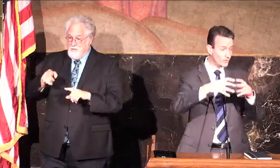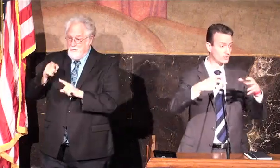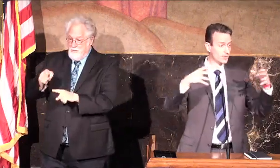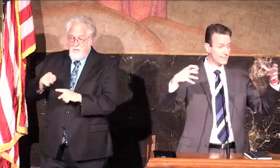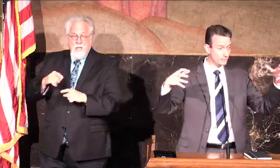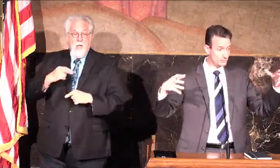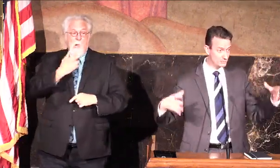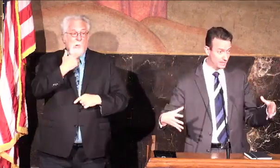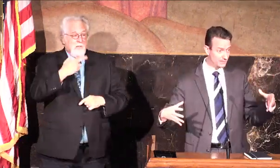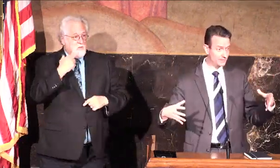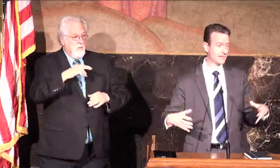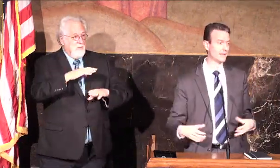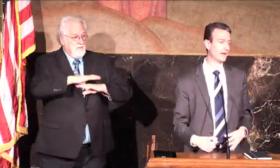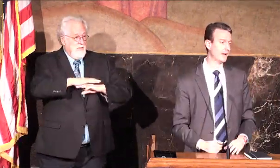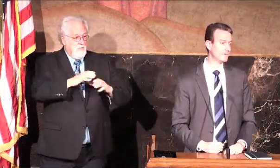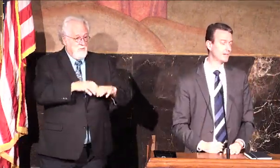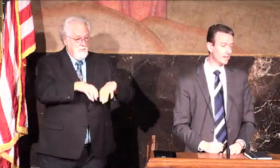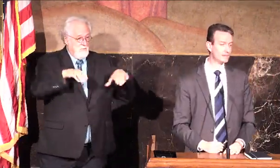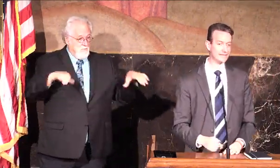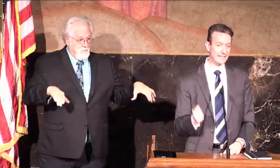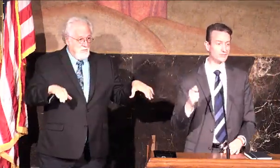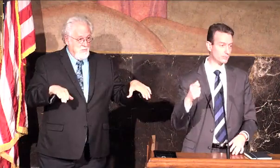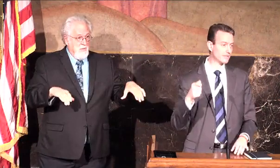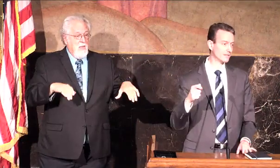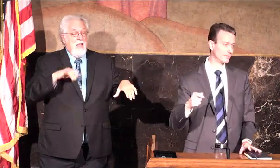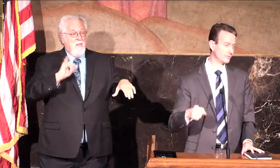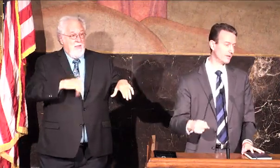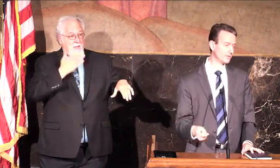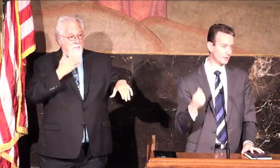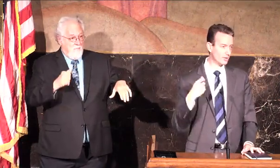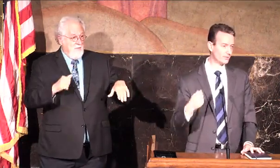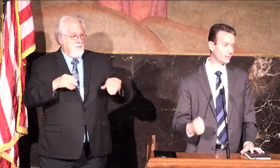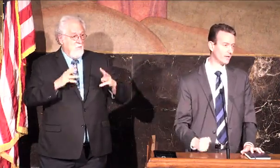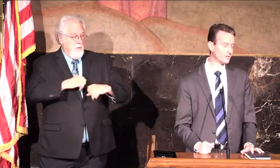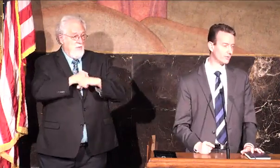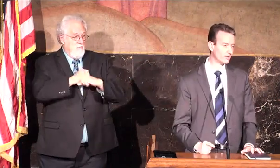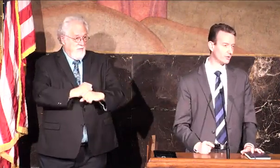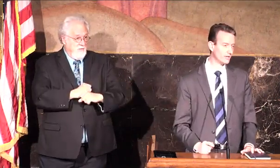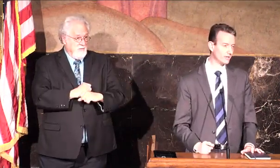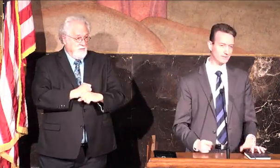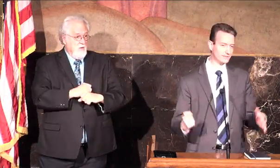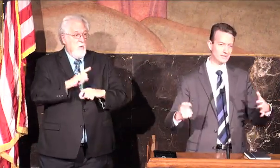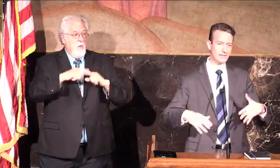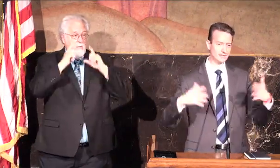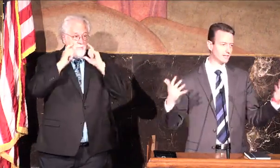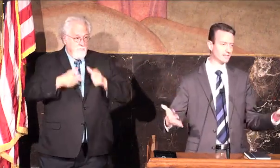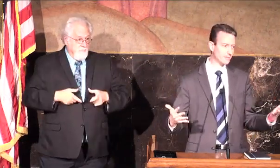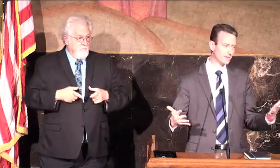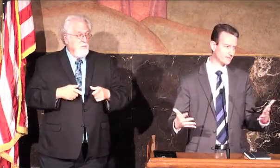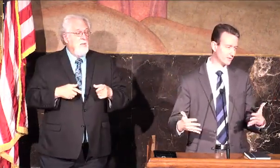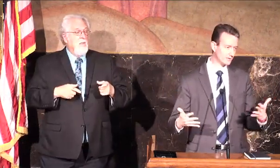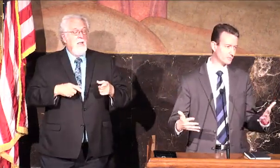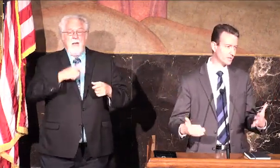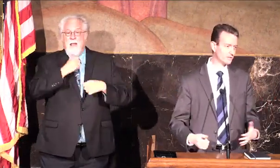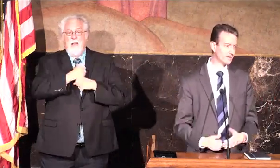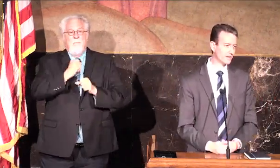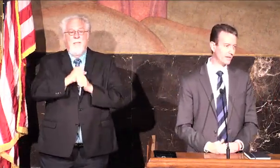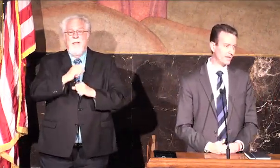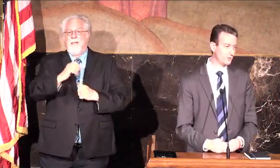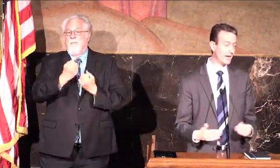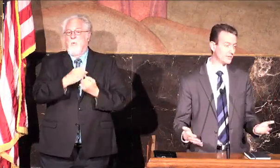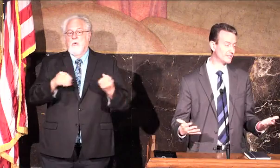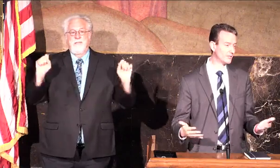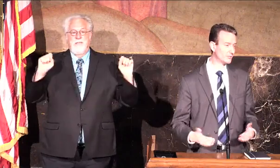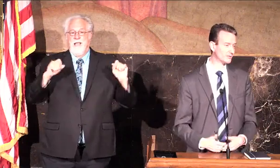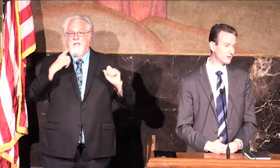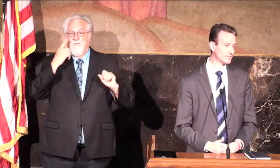that restaurant tables are spaced, because that's your best line of defense when you have your mask off when you're eating. It doesn't suddenly make it safe just because